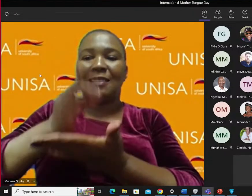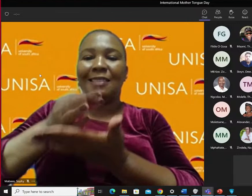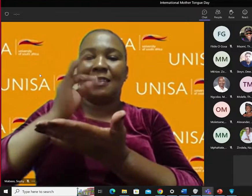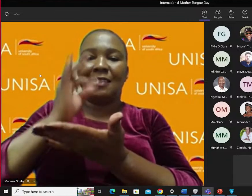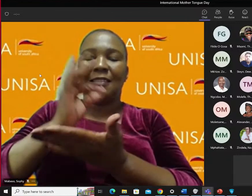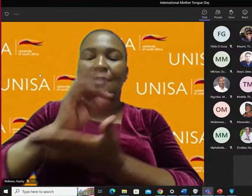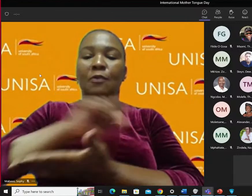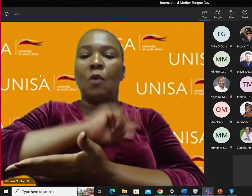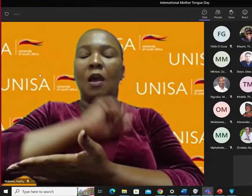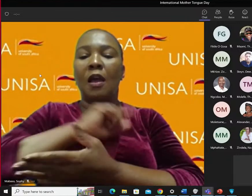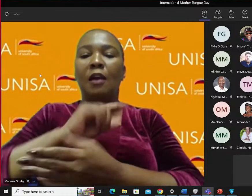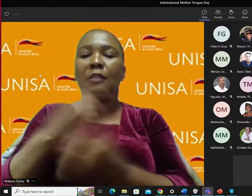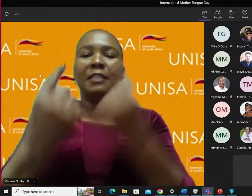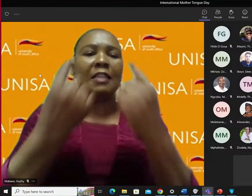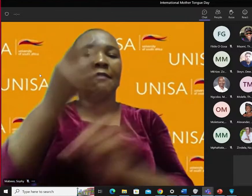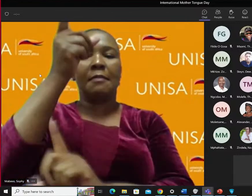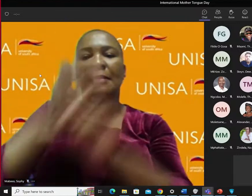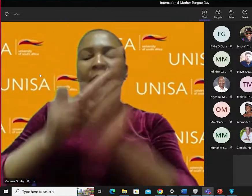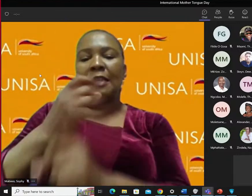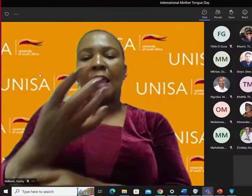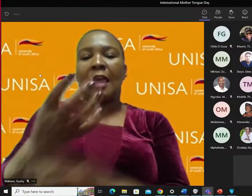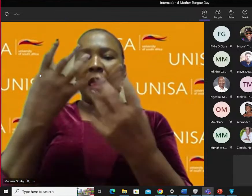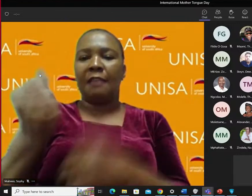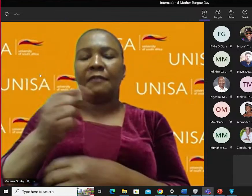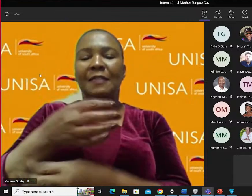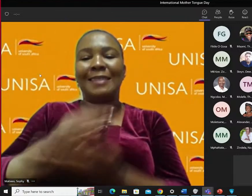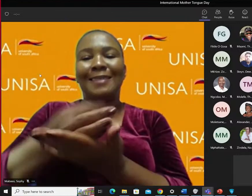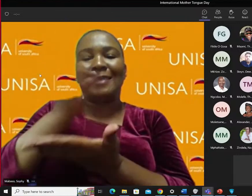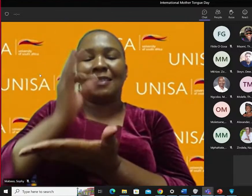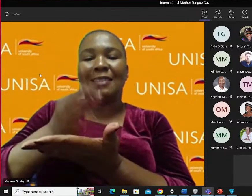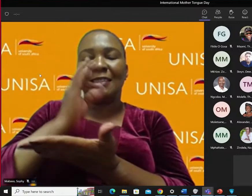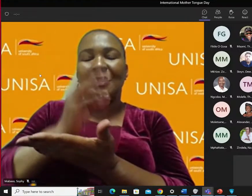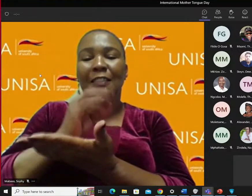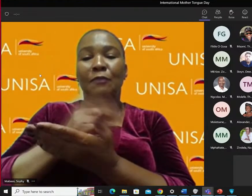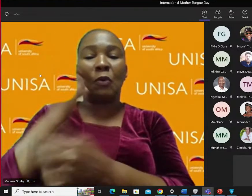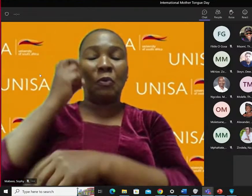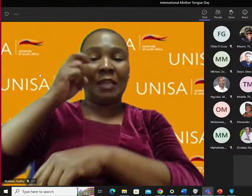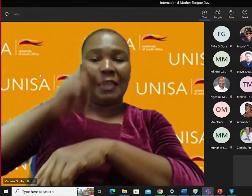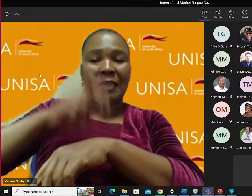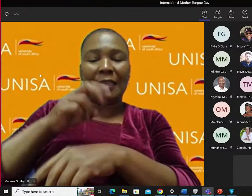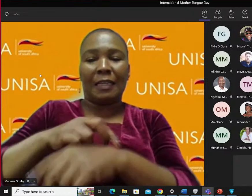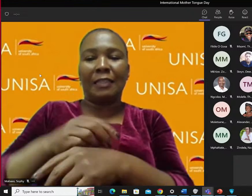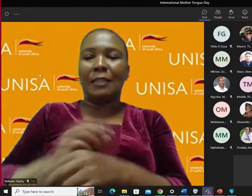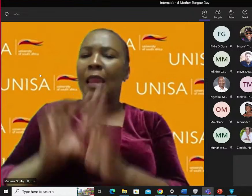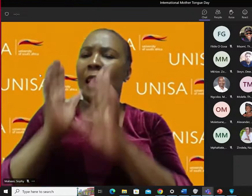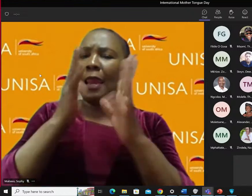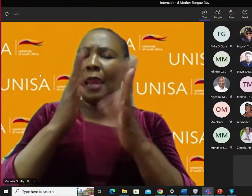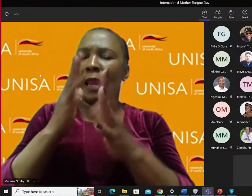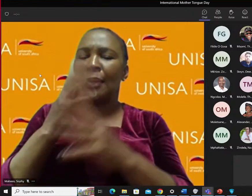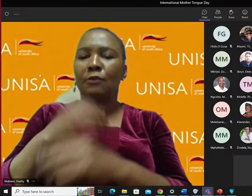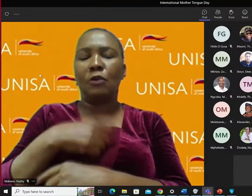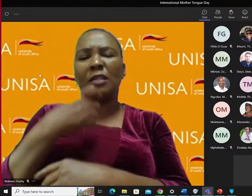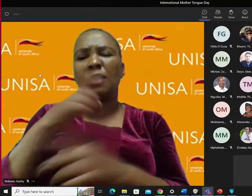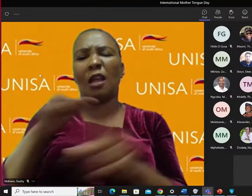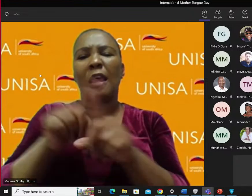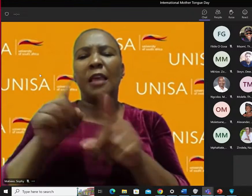everyone can have tea, or when we request ululation, it does not sound like people have not